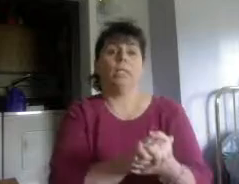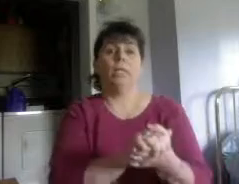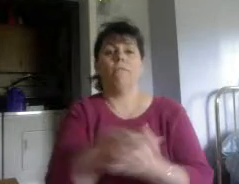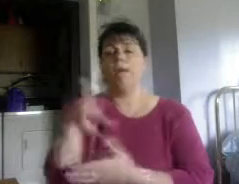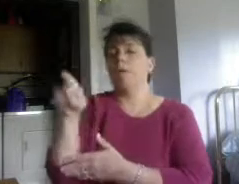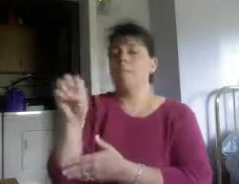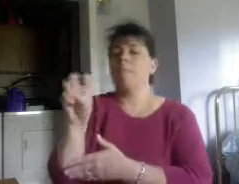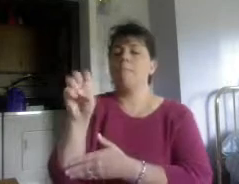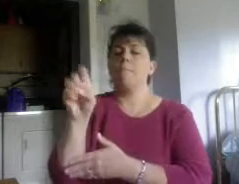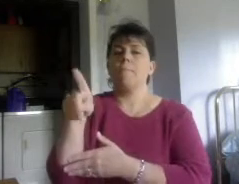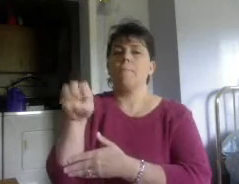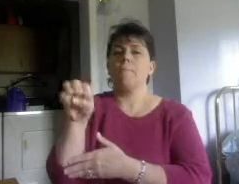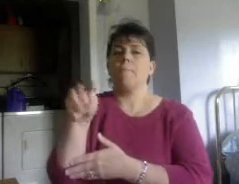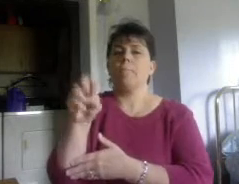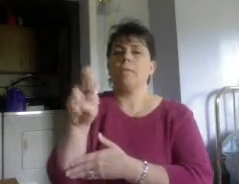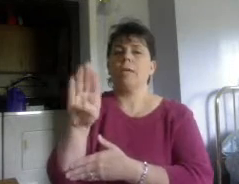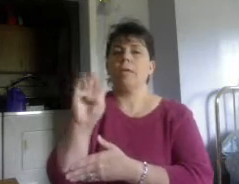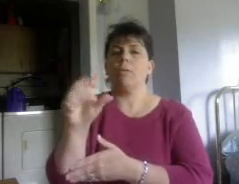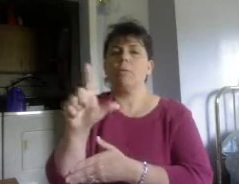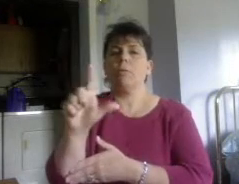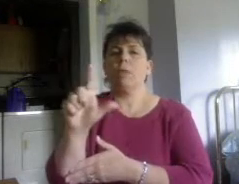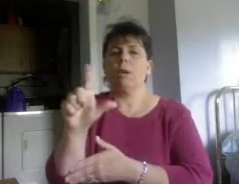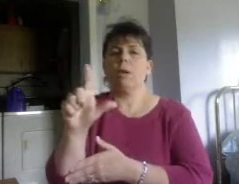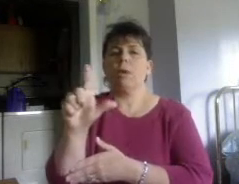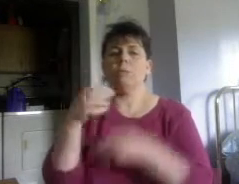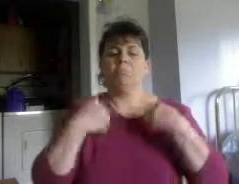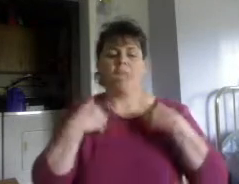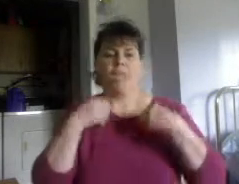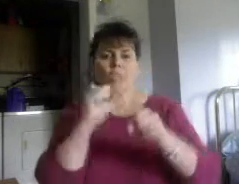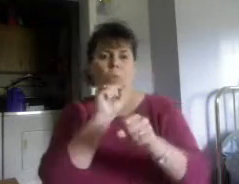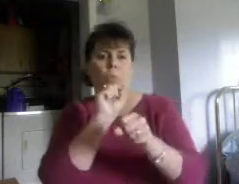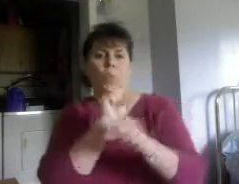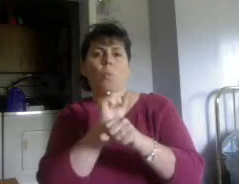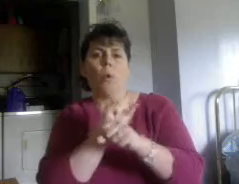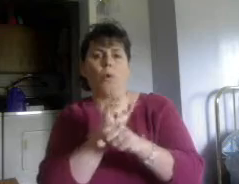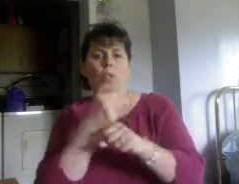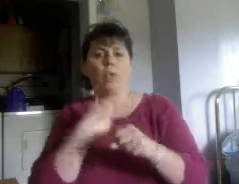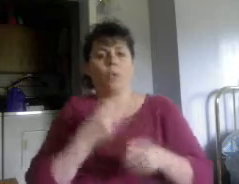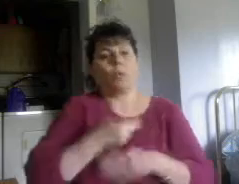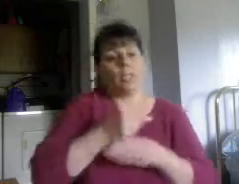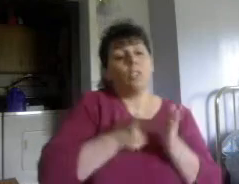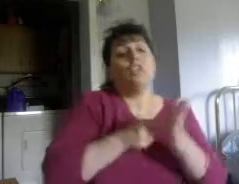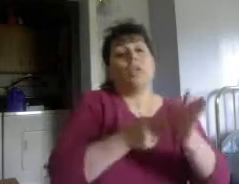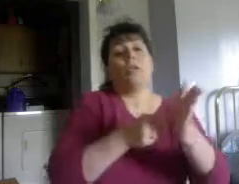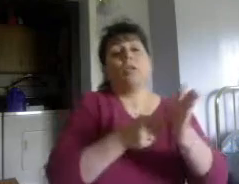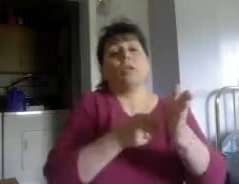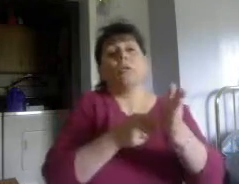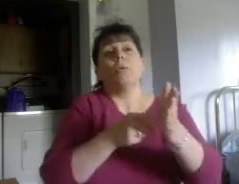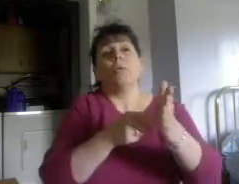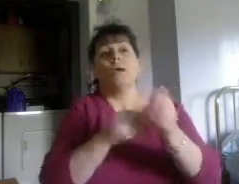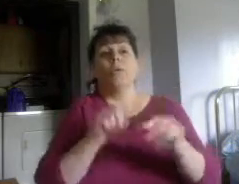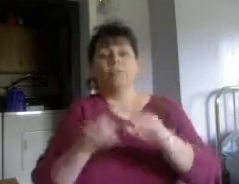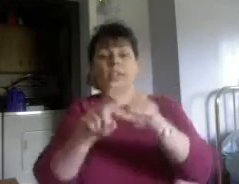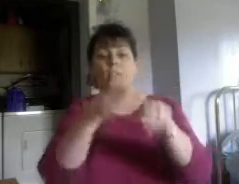youth, and based on some of his work, I'm going to provide you with examples of exercises which you can implement in your